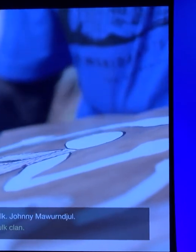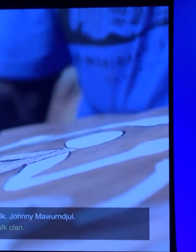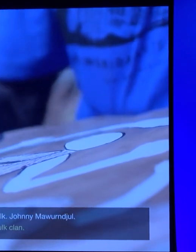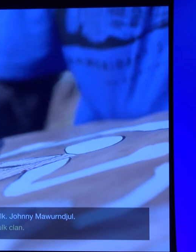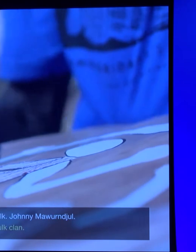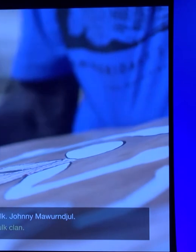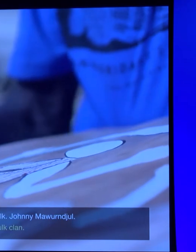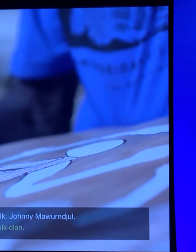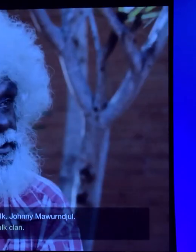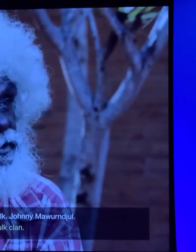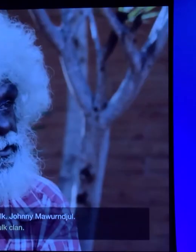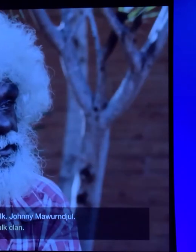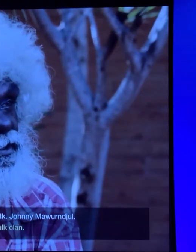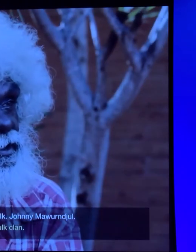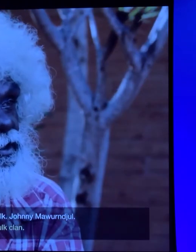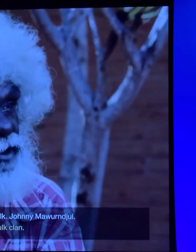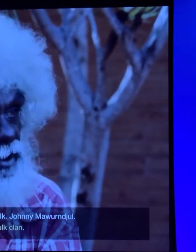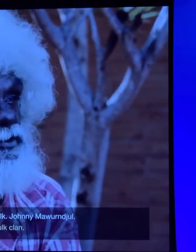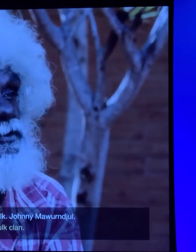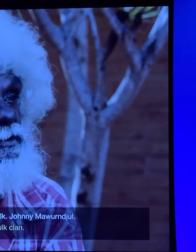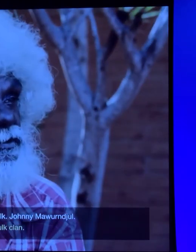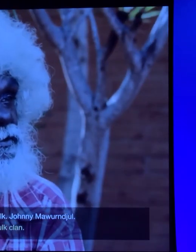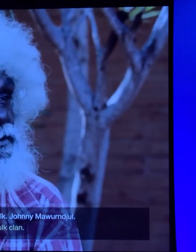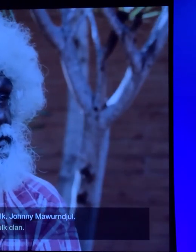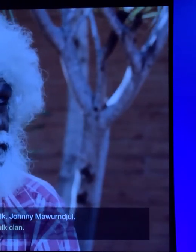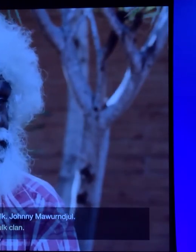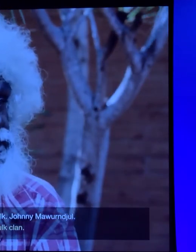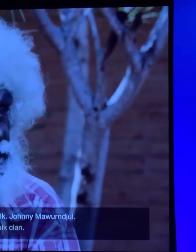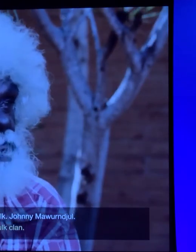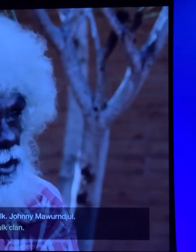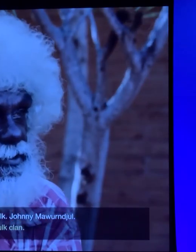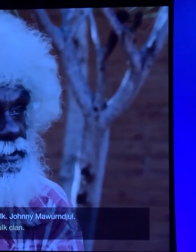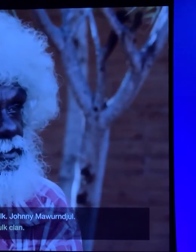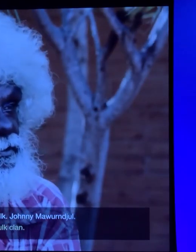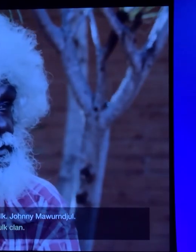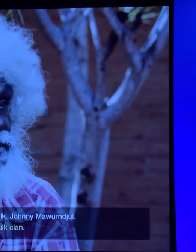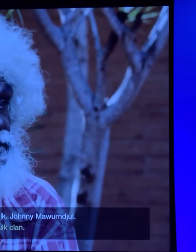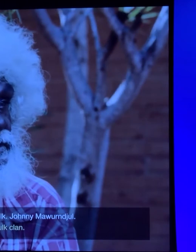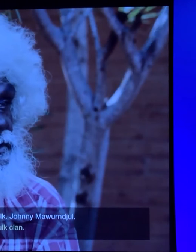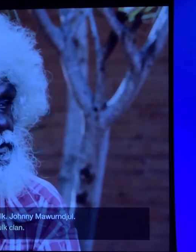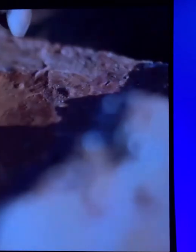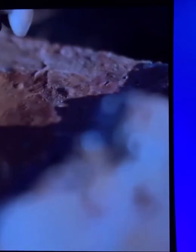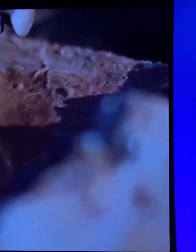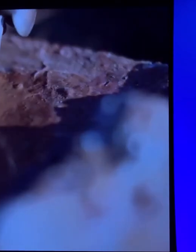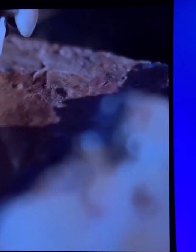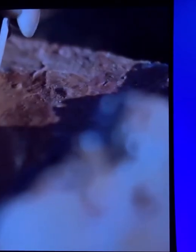Mawurndjul. Mawurndjul Nagurul. Johnny Mawurndjul.